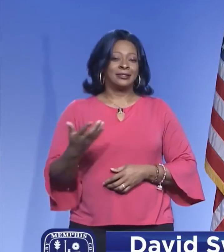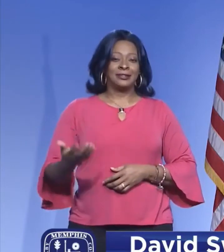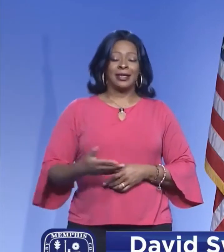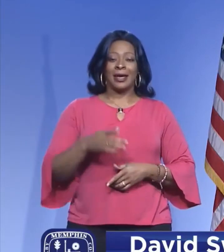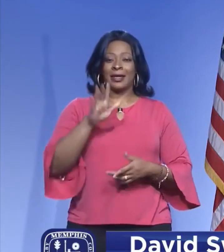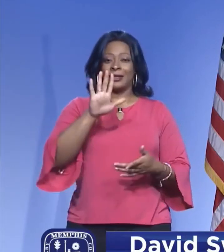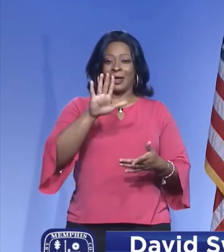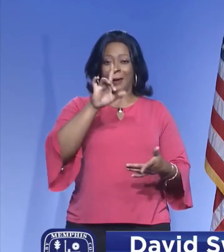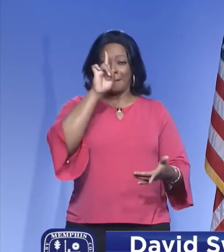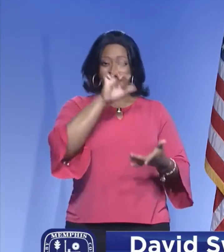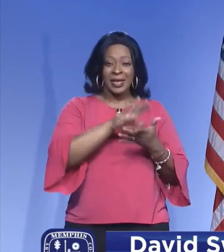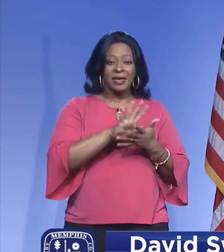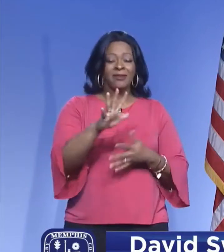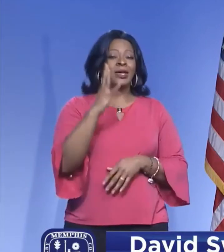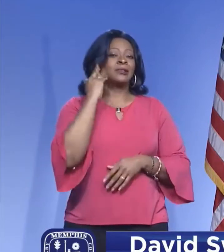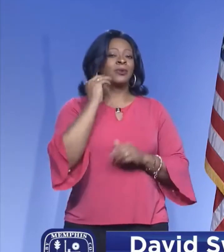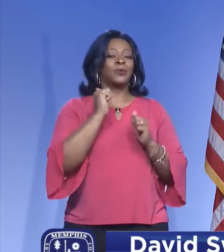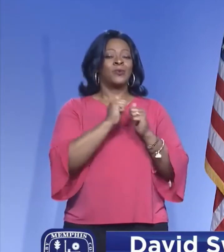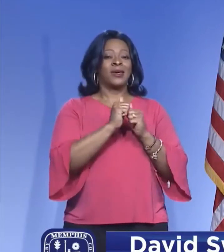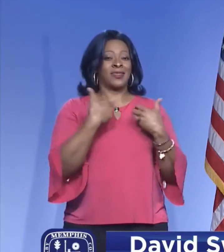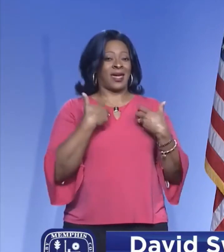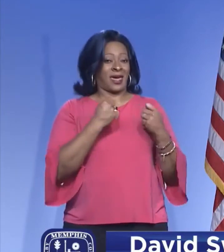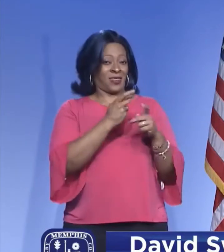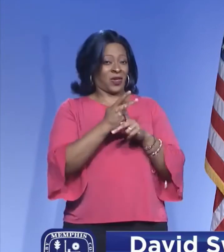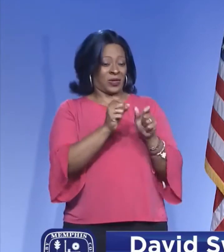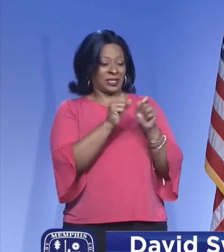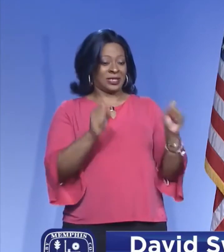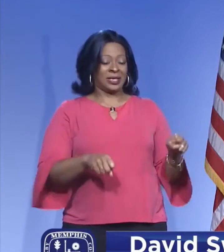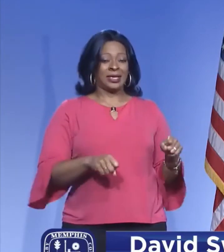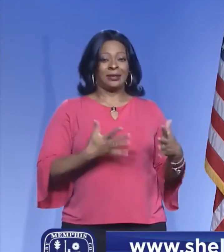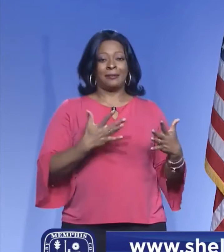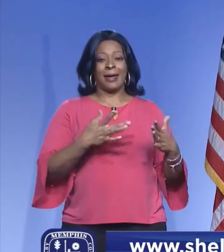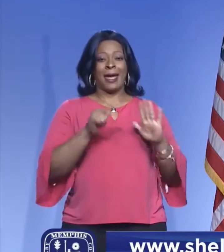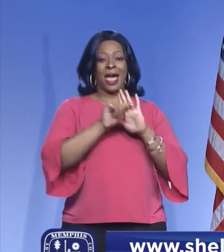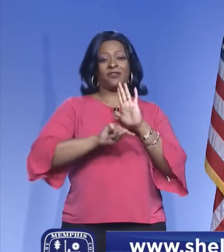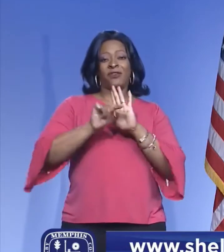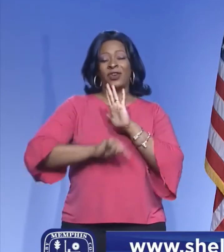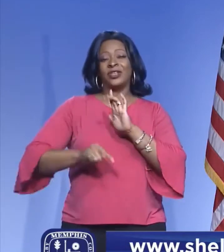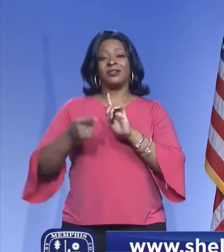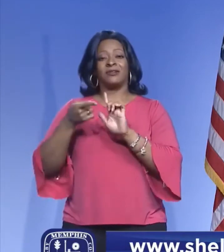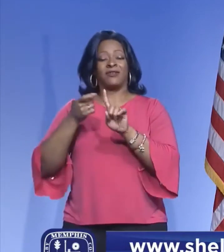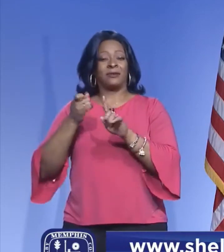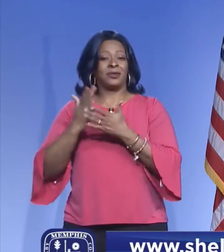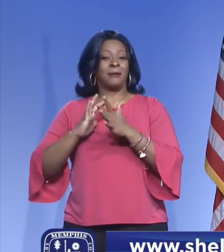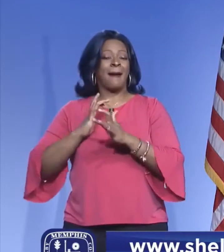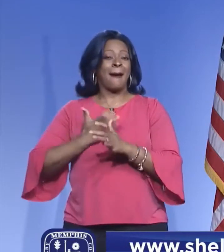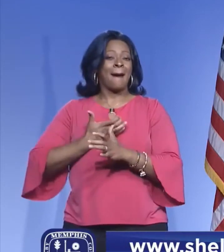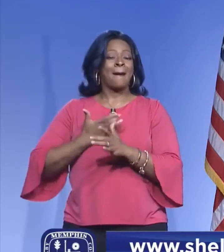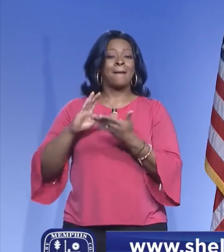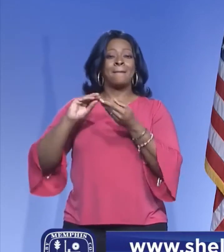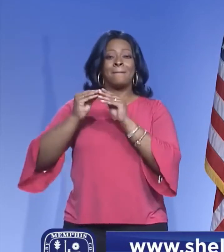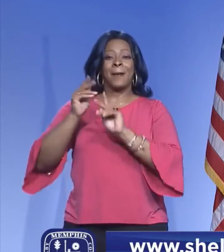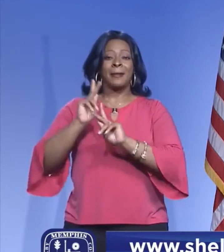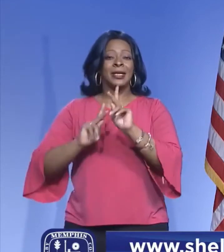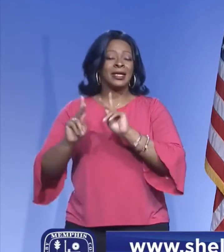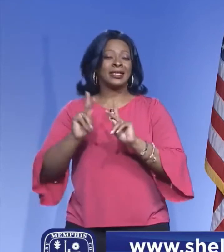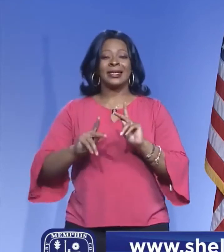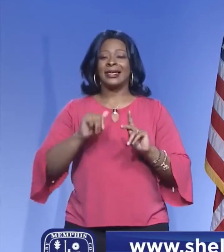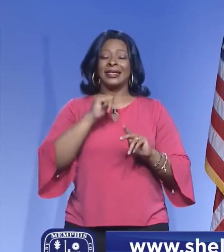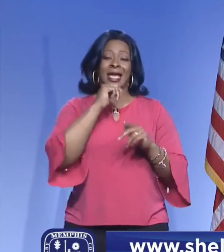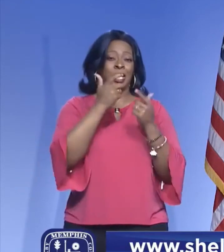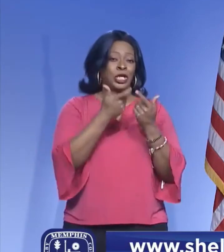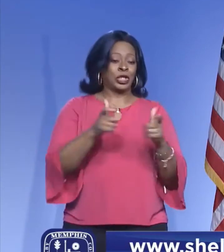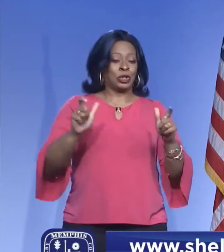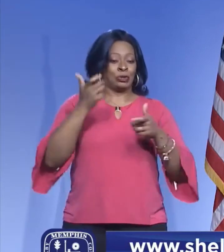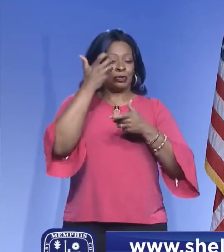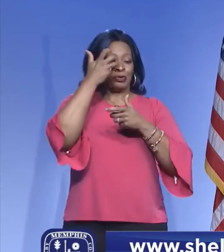beliefs or experiences with the healthcare system that have been adverse for some of our population, and so therefore there's not as great a